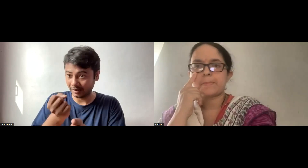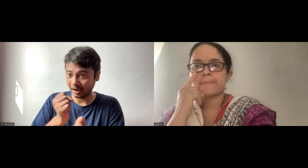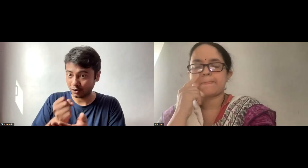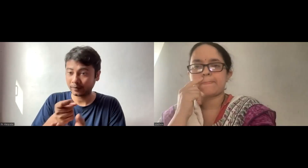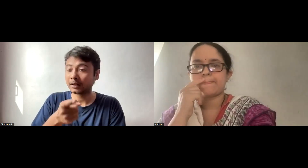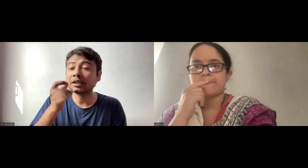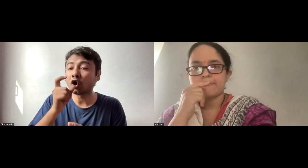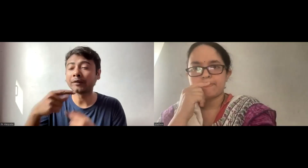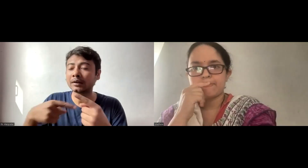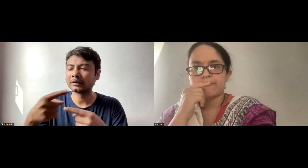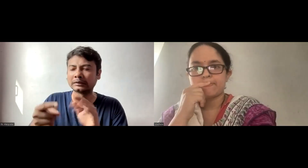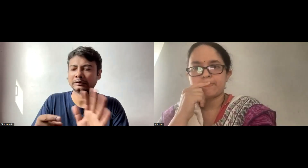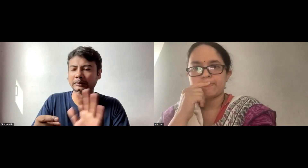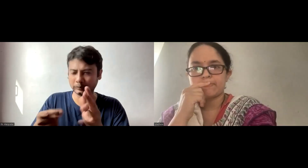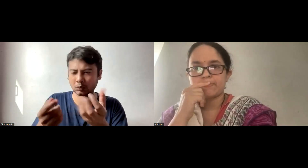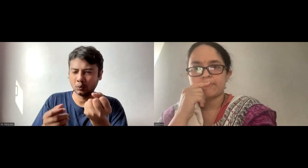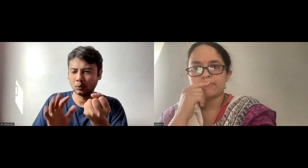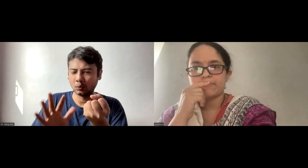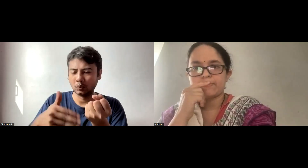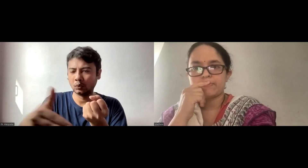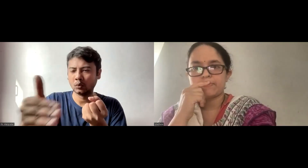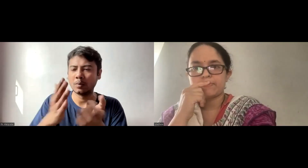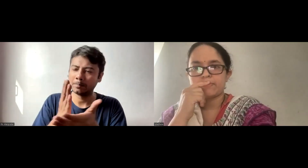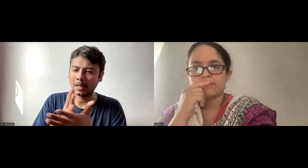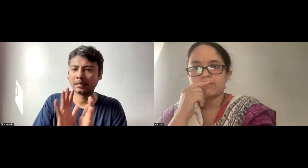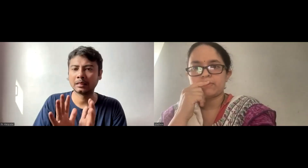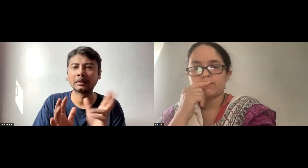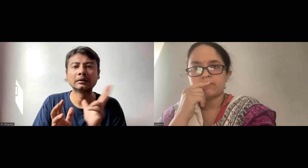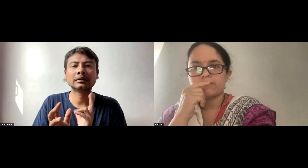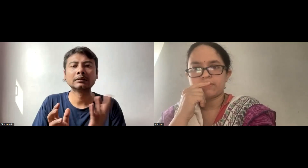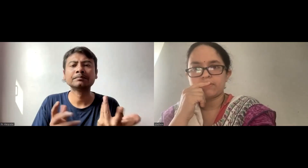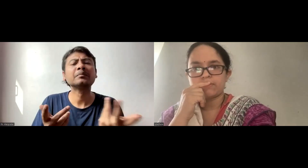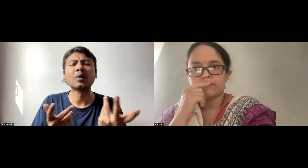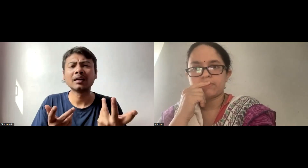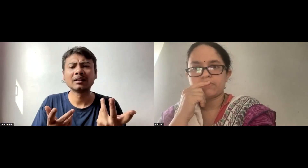good. And it disturbs our spiritual life.